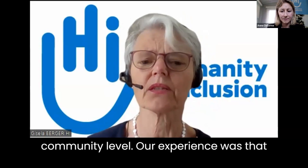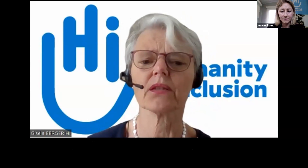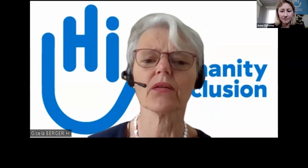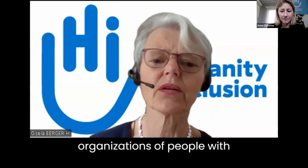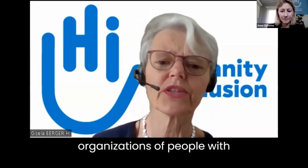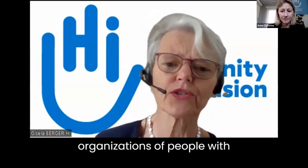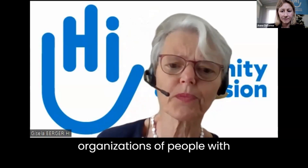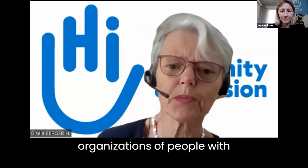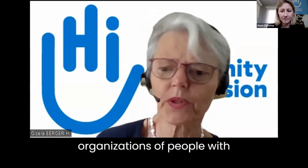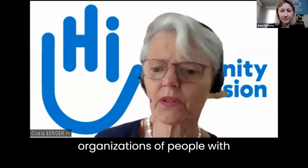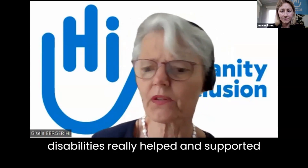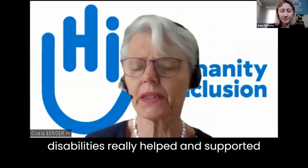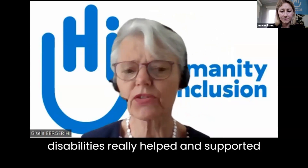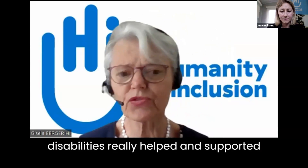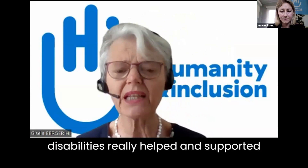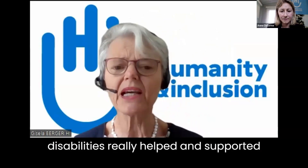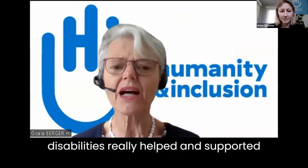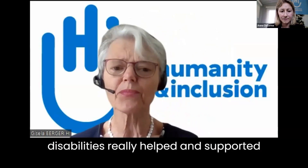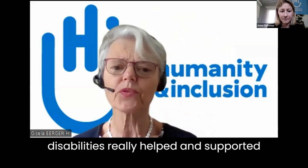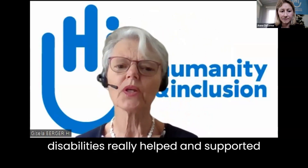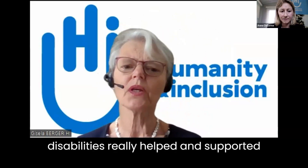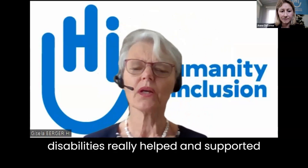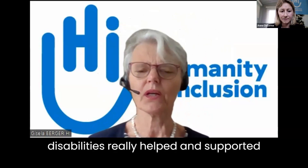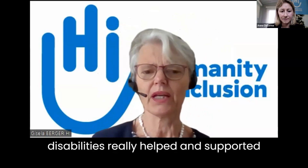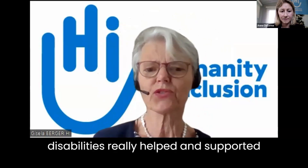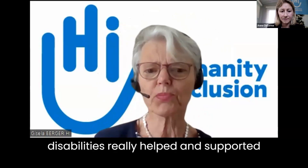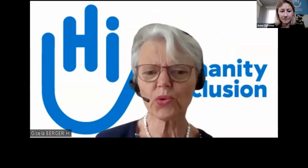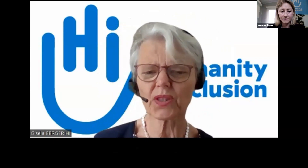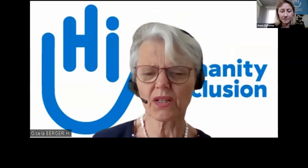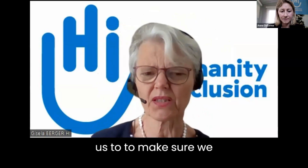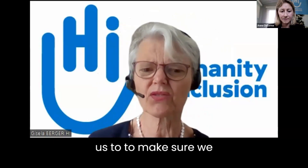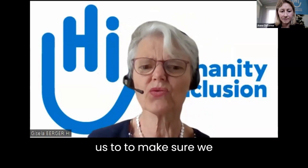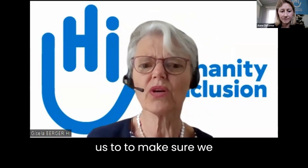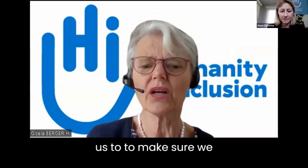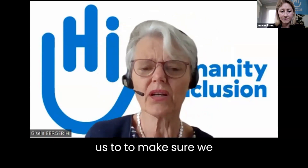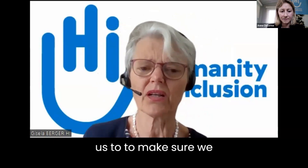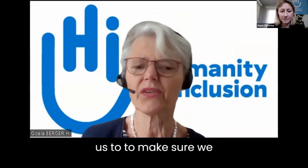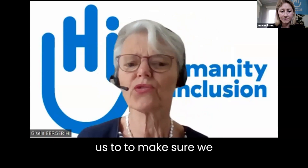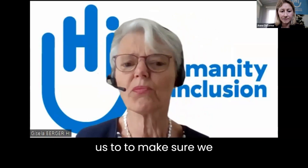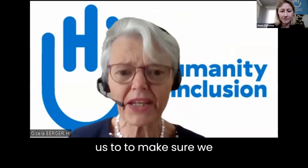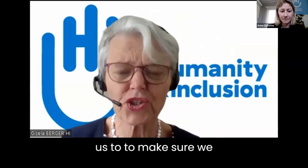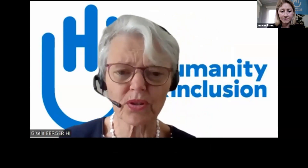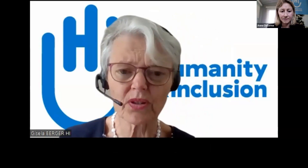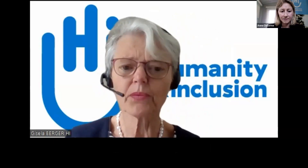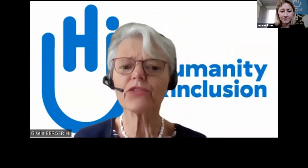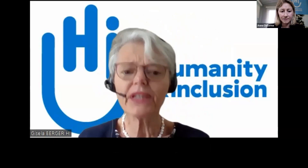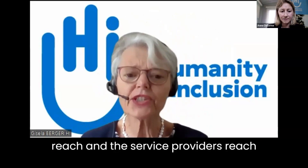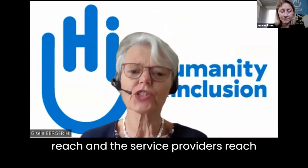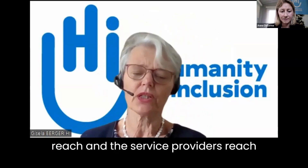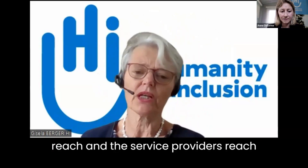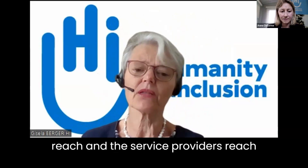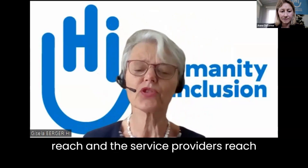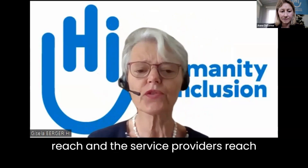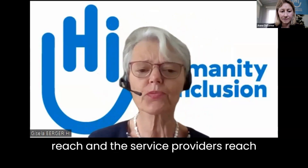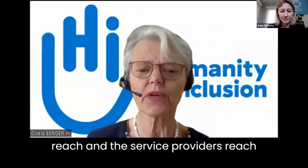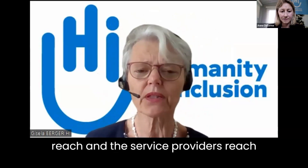was that organizations of people with disabilities really helped and supported us to make sure we